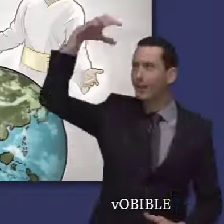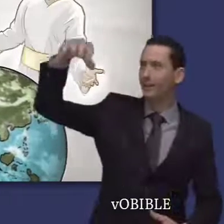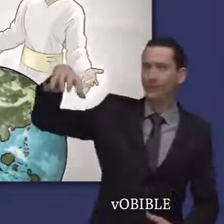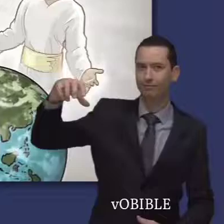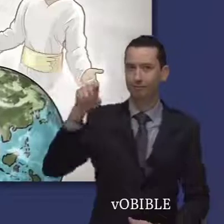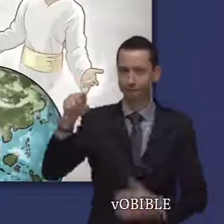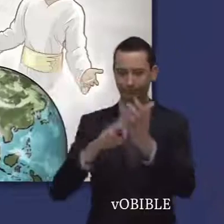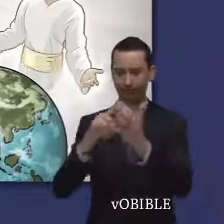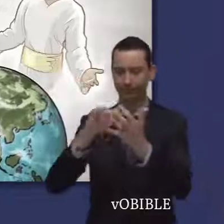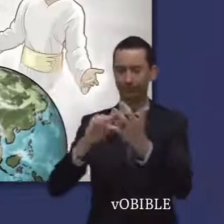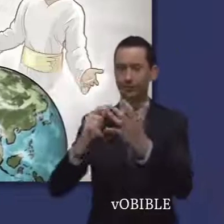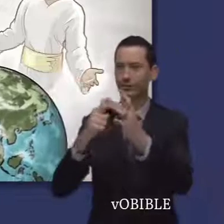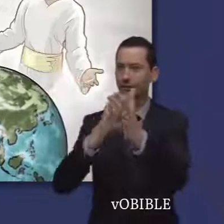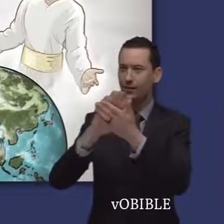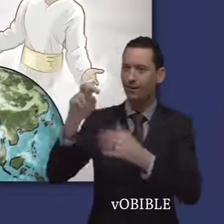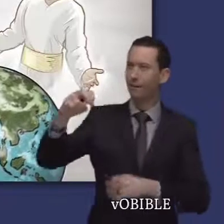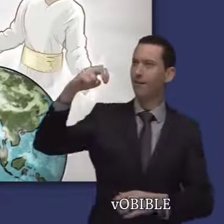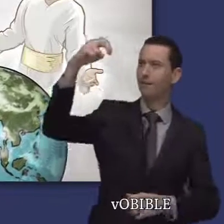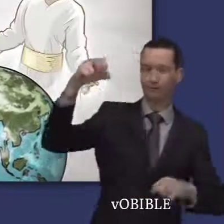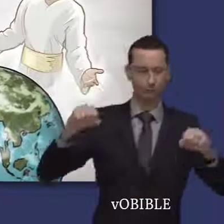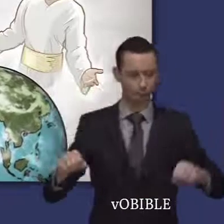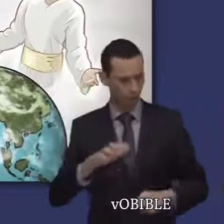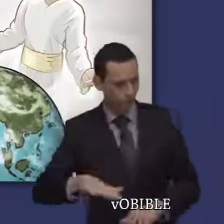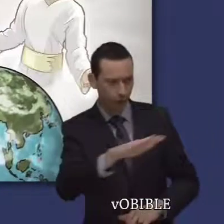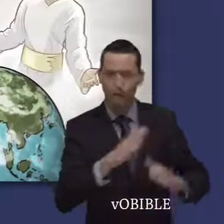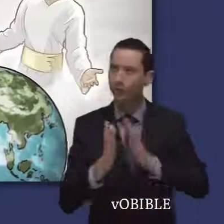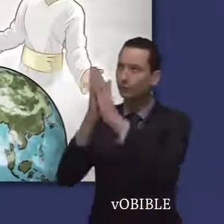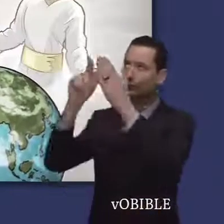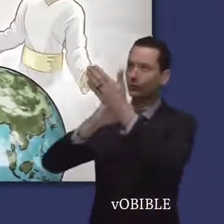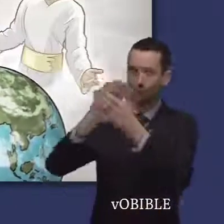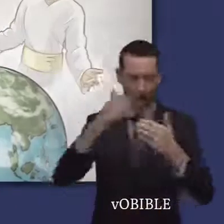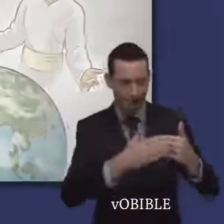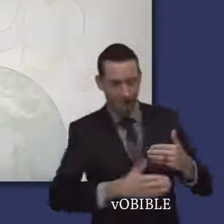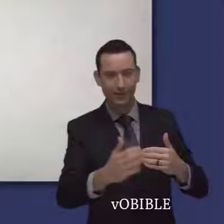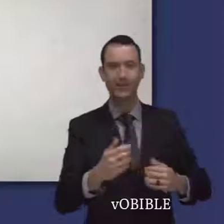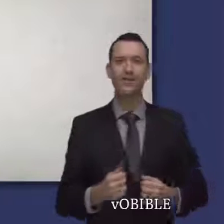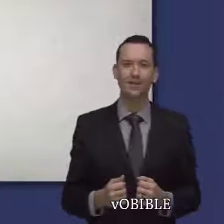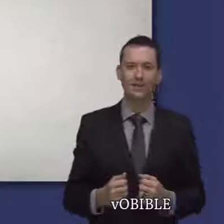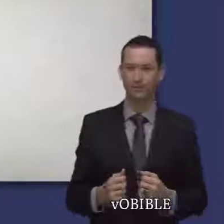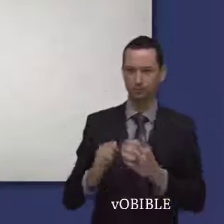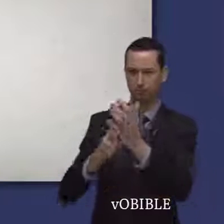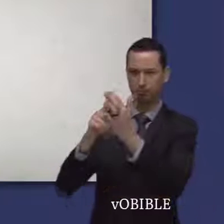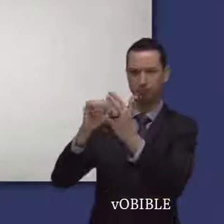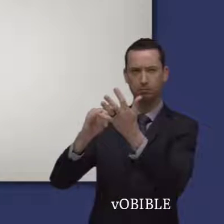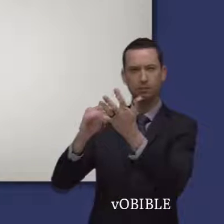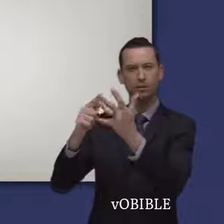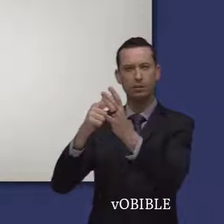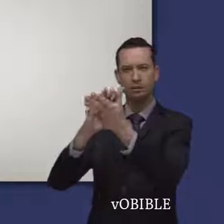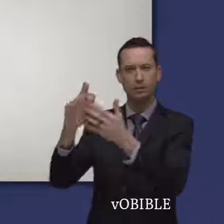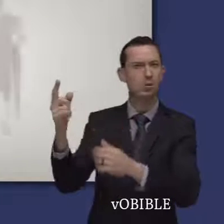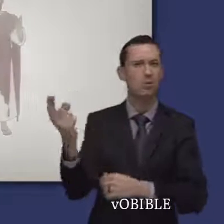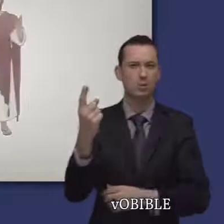on God's kingdom, in which the Messiah rules and restores true worship forever. Isaiah foretold